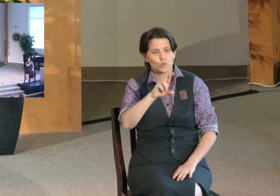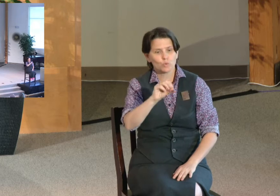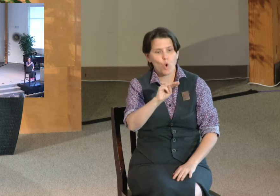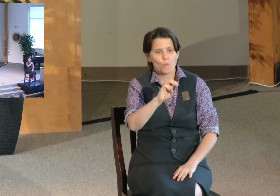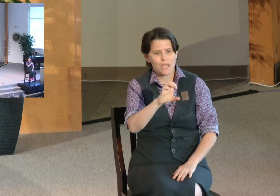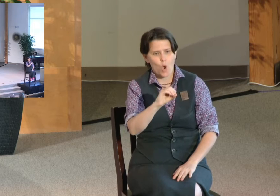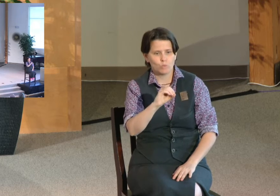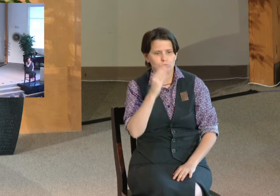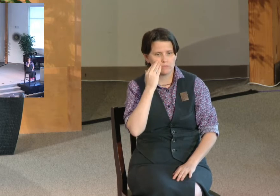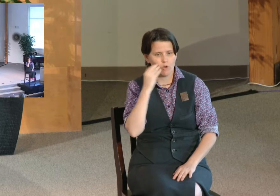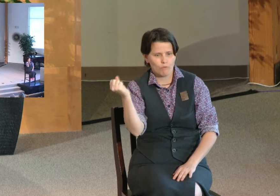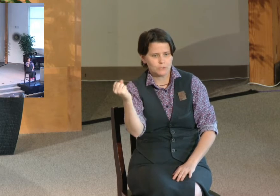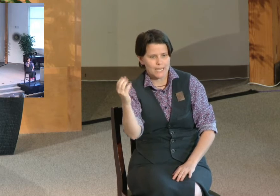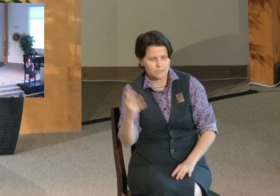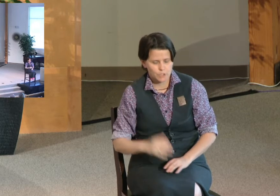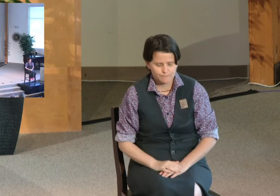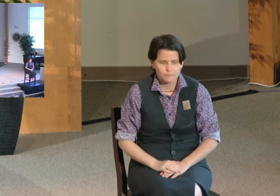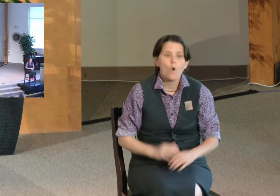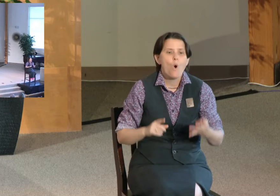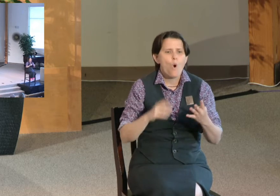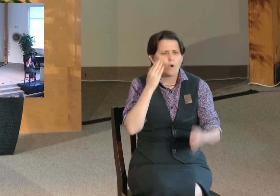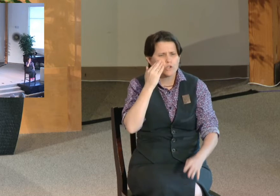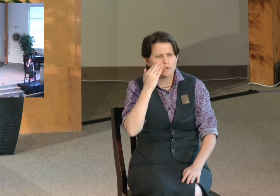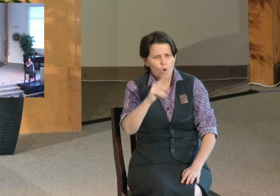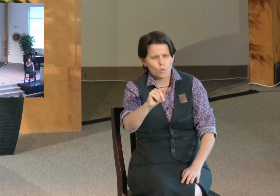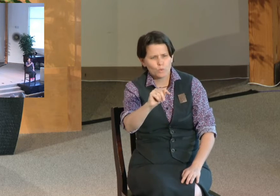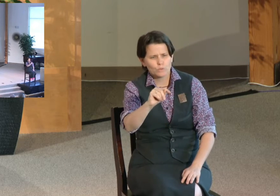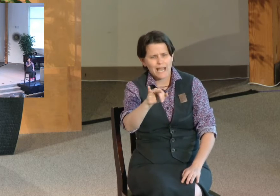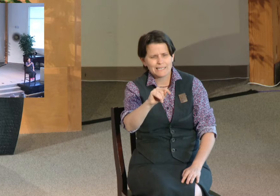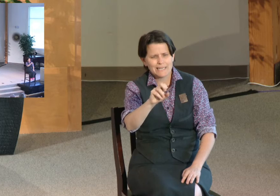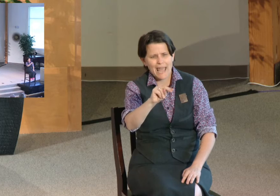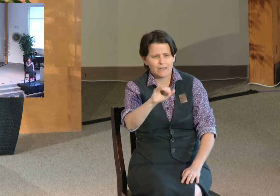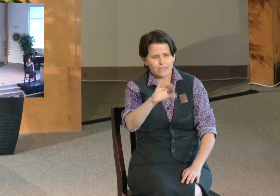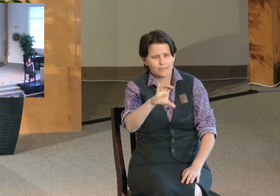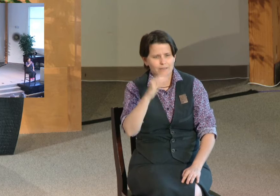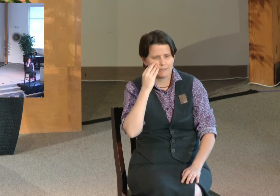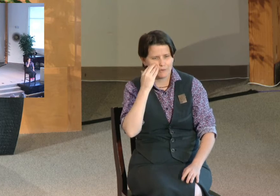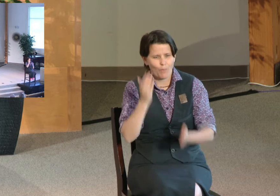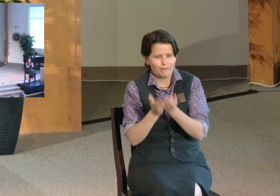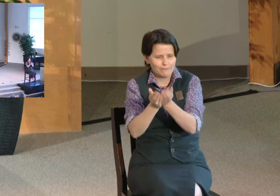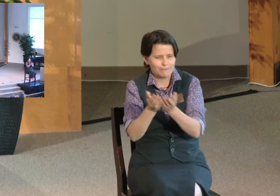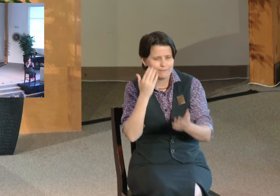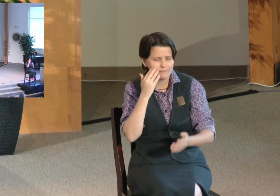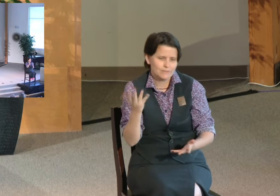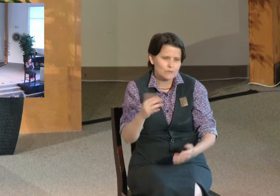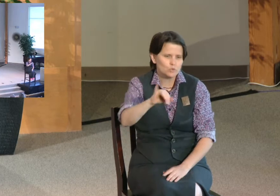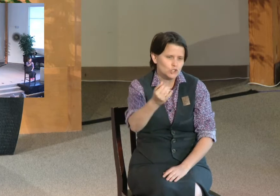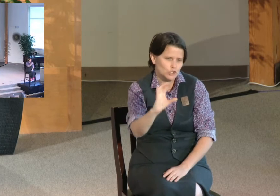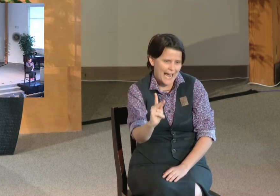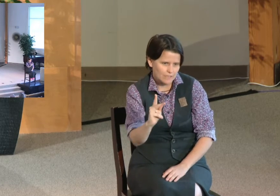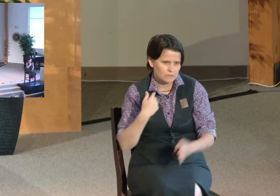those characters, it would be Jack, would be the epitome of that. Now the shadow side, which remember I said was